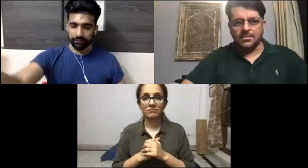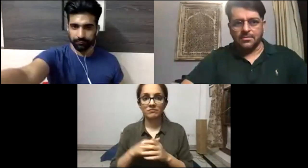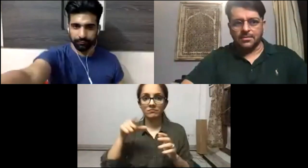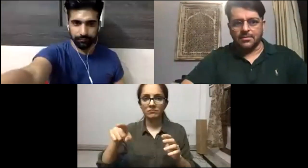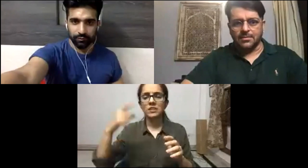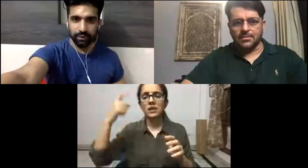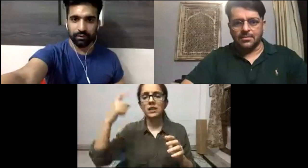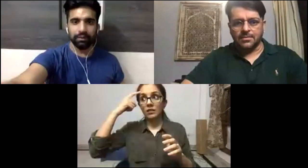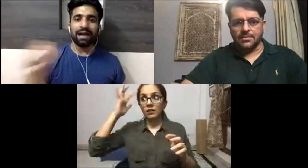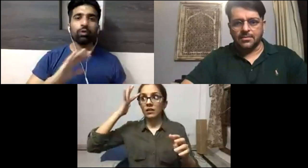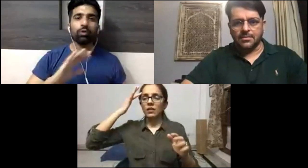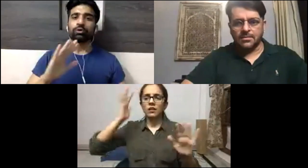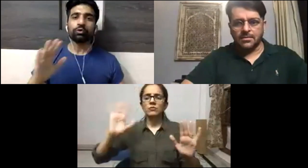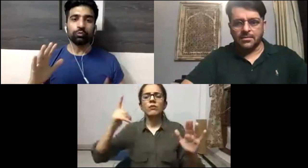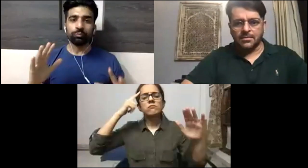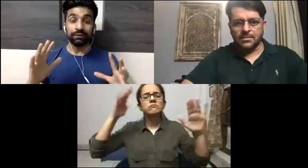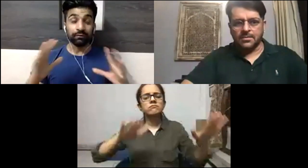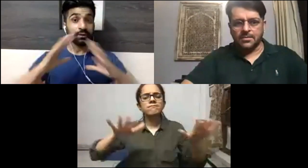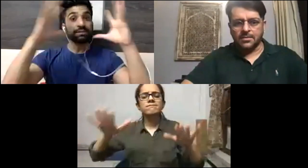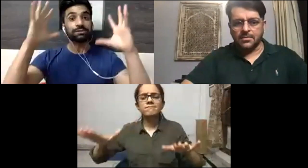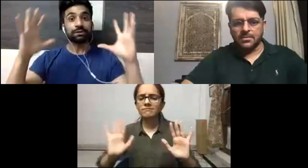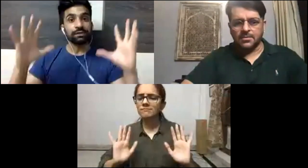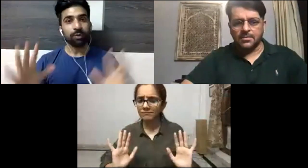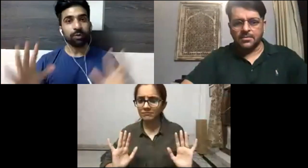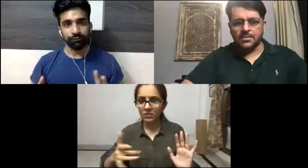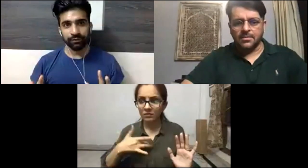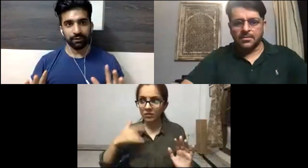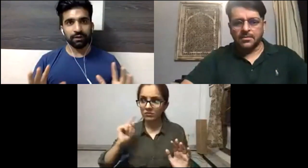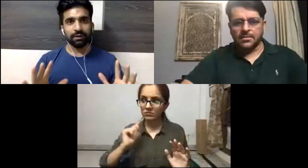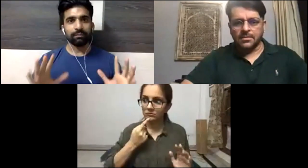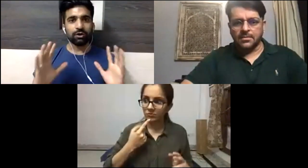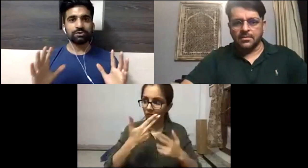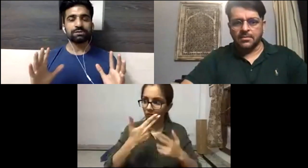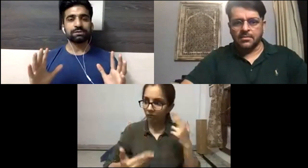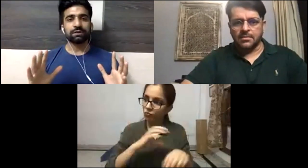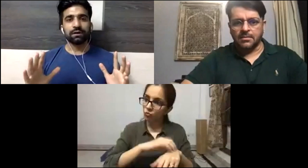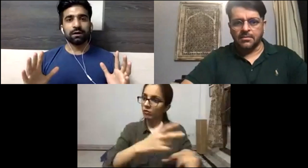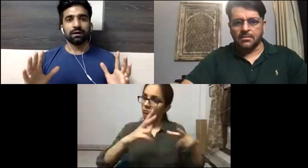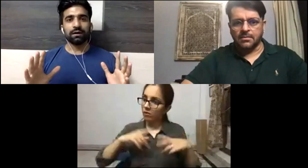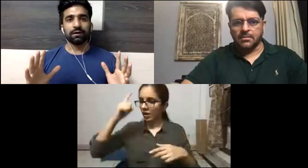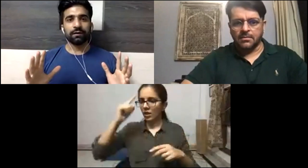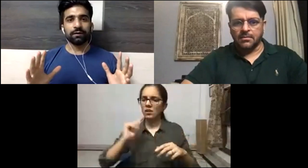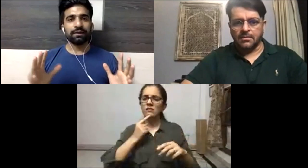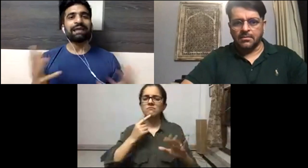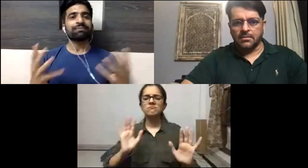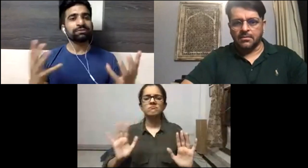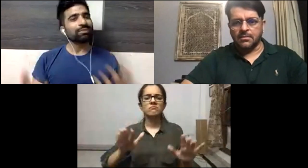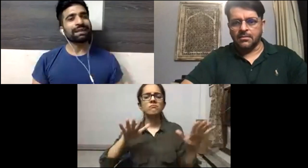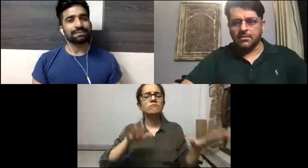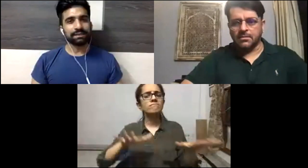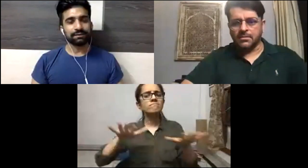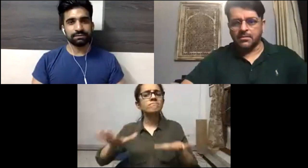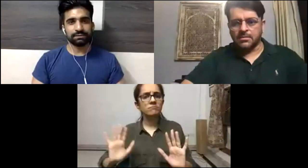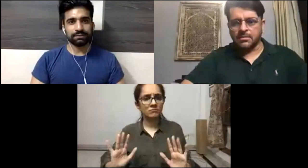casually. Okay, I don't want you to be really serious about everything because life is not